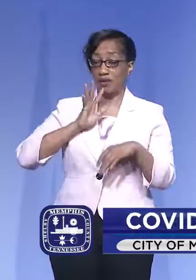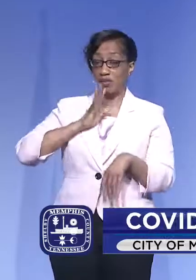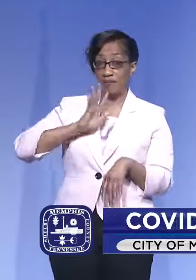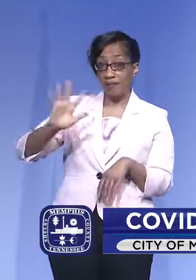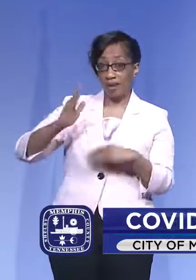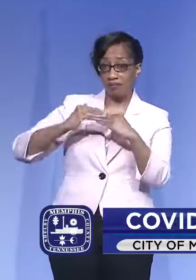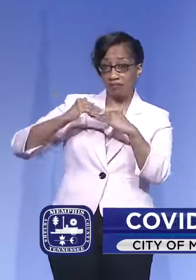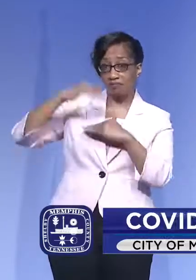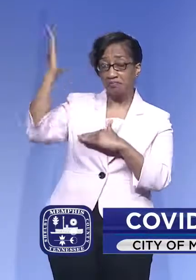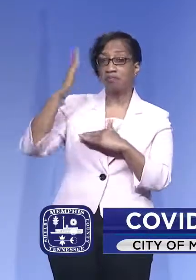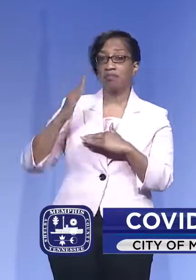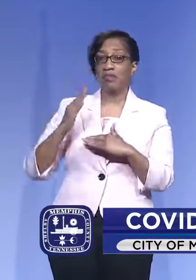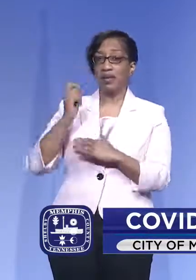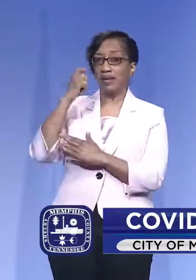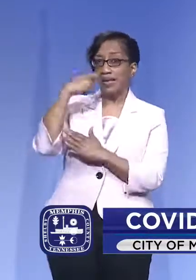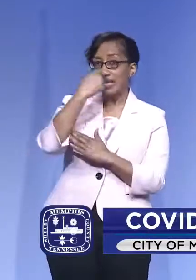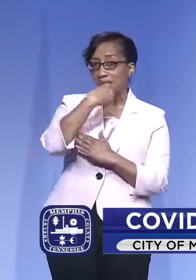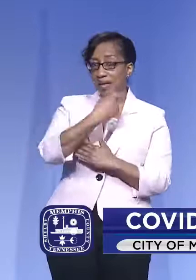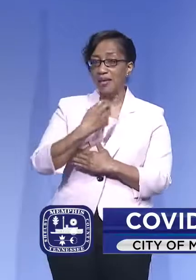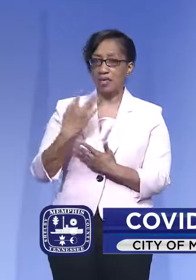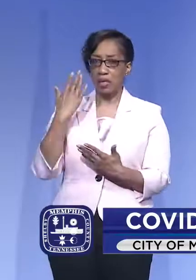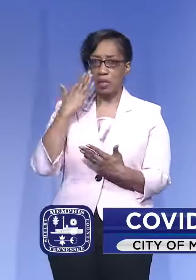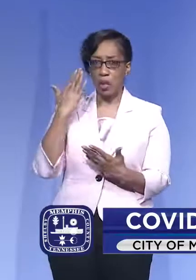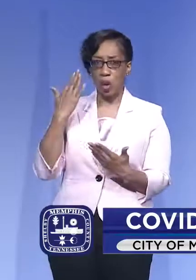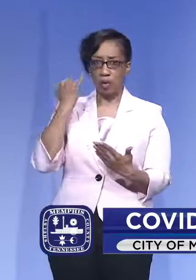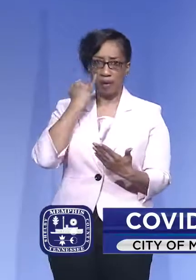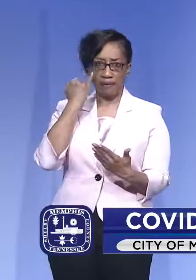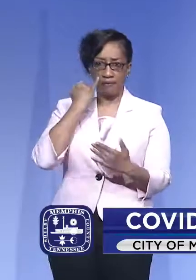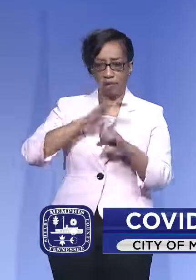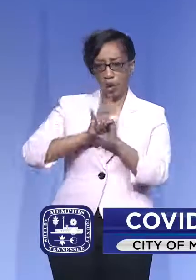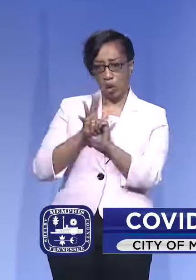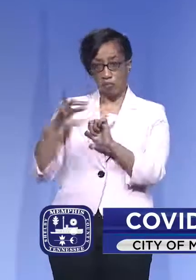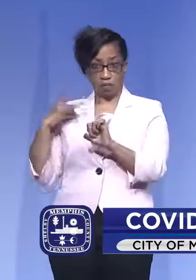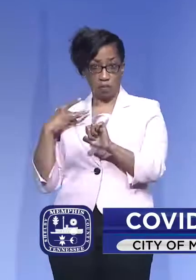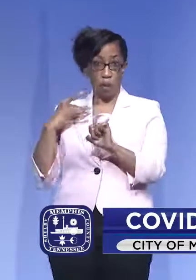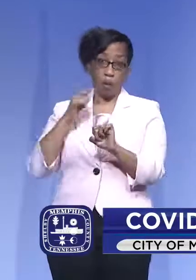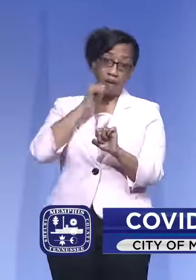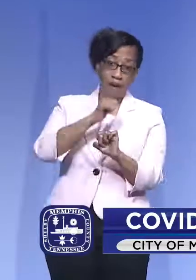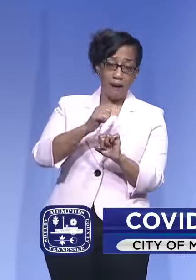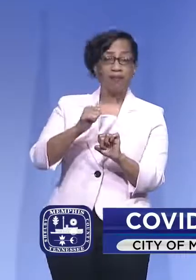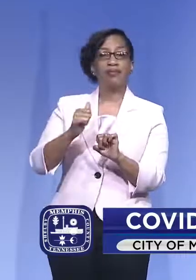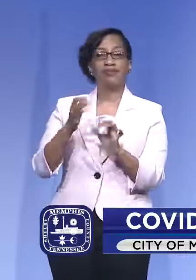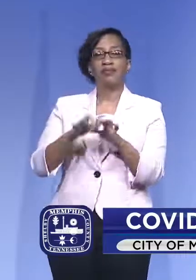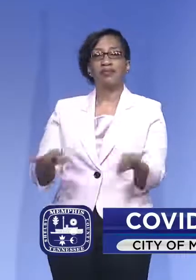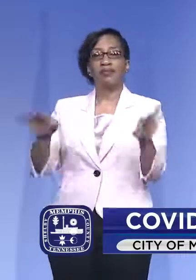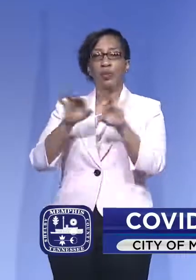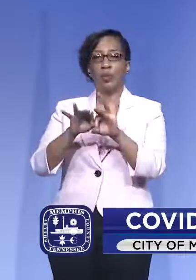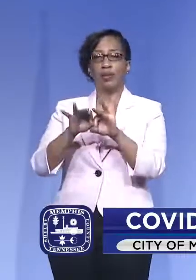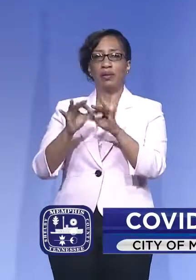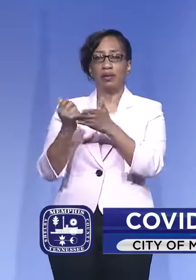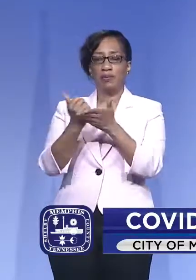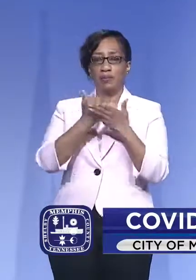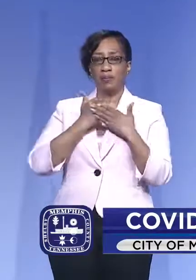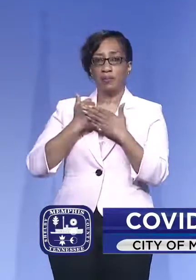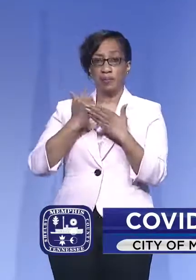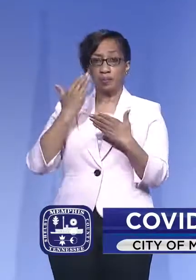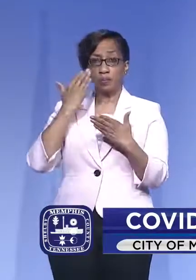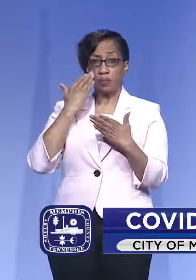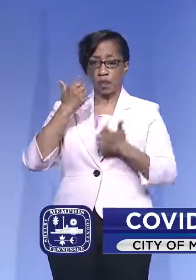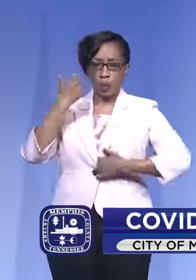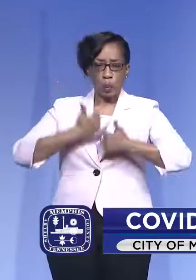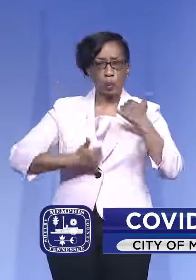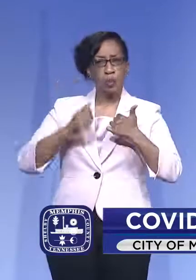get tested at that event and know your status. And that's also important for us in detecting what viruses